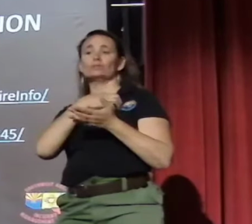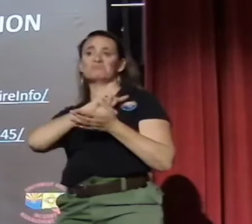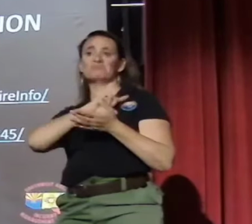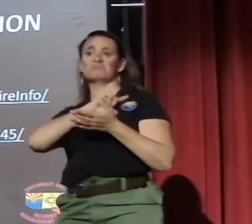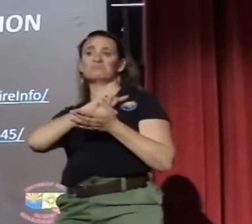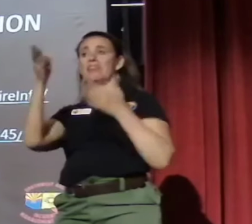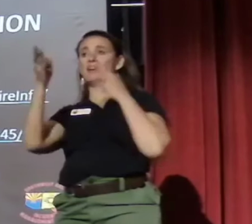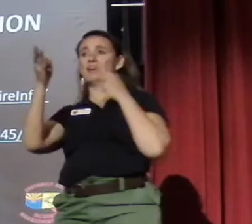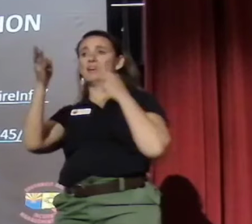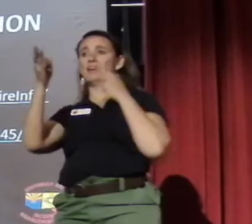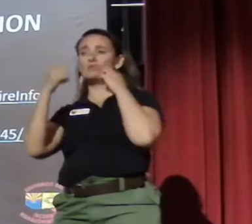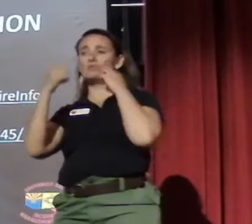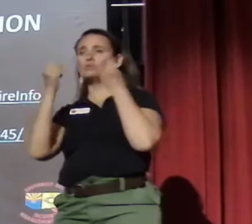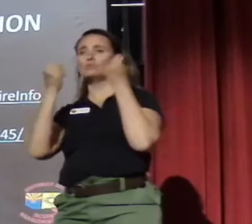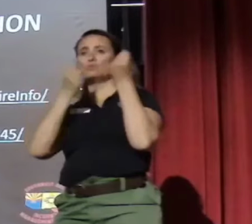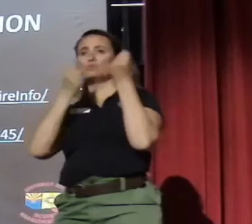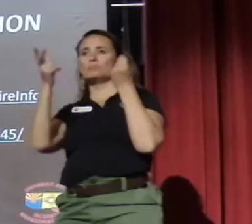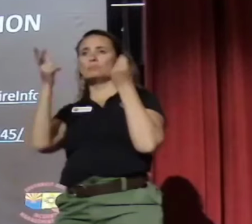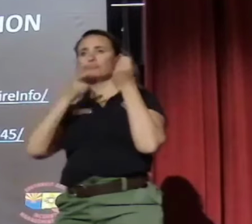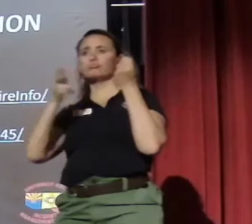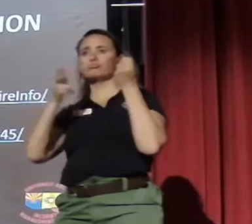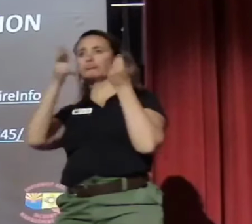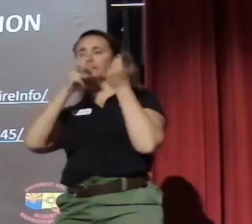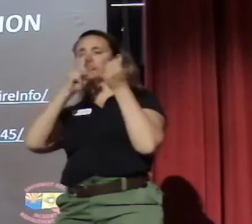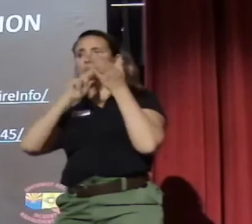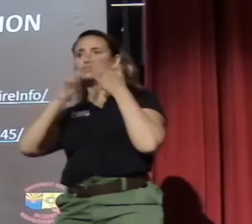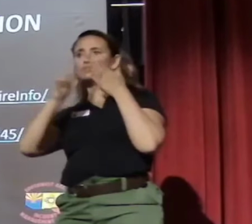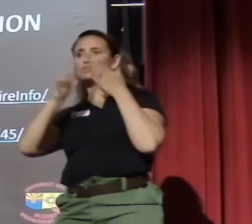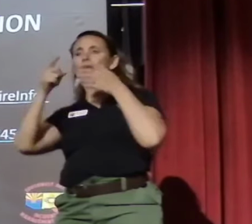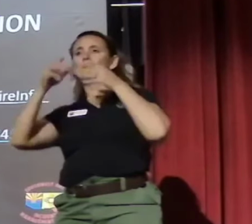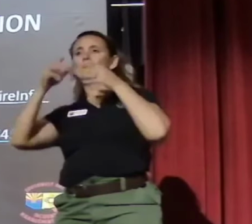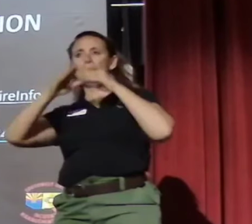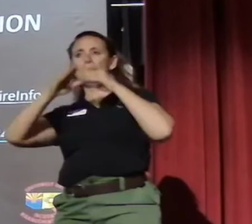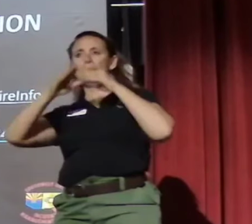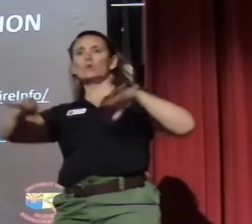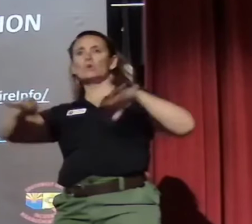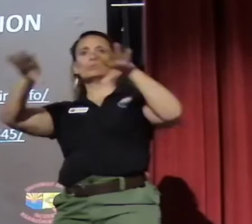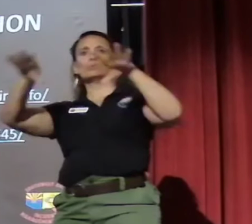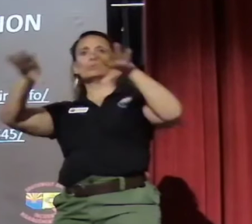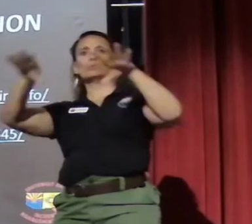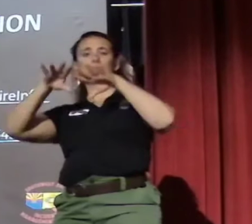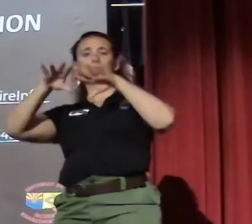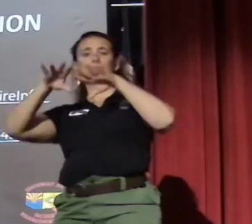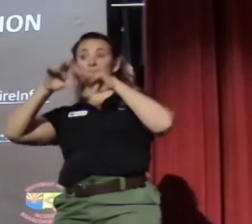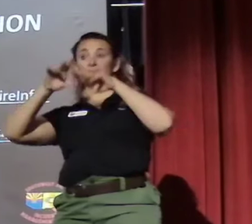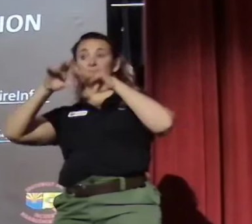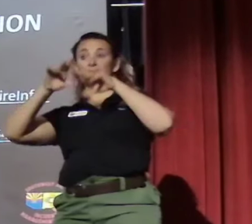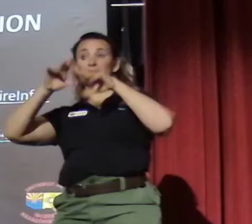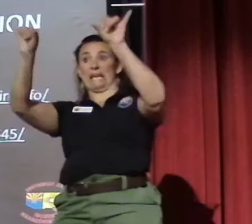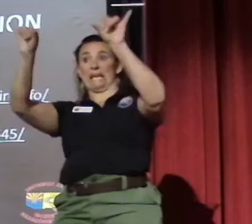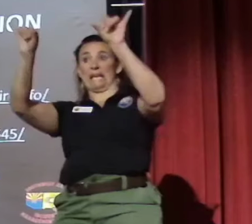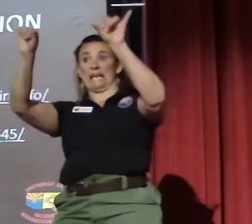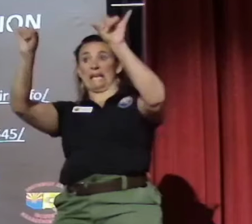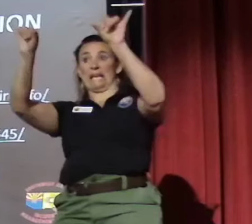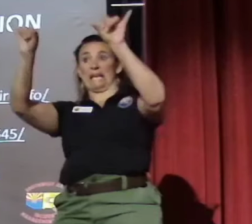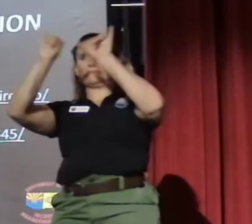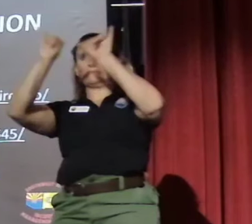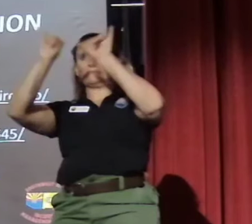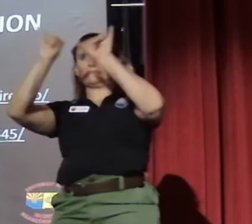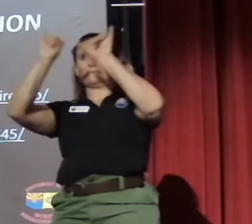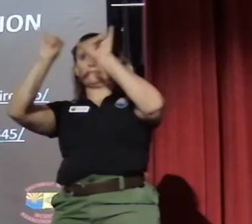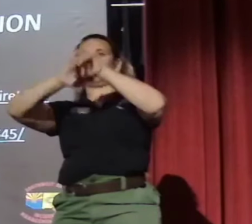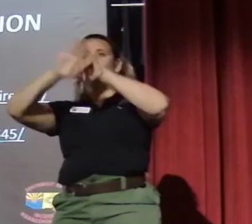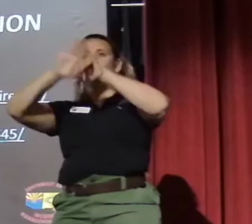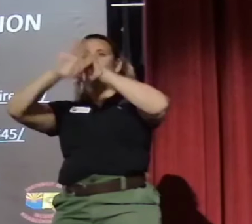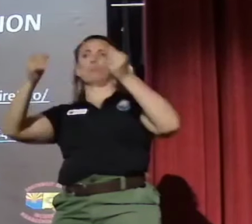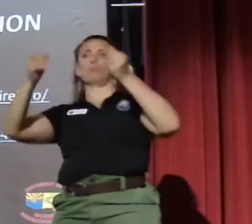doing, is trying to drive around, check the neighborhoods, and make sure the folks who did stay up there should be staying on their property,